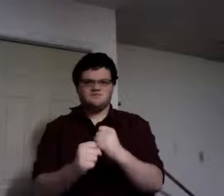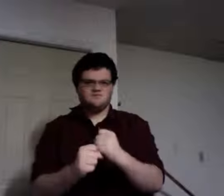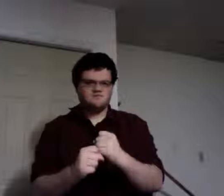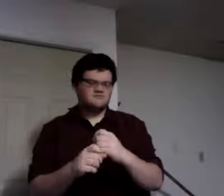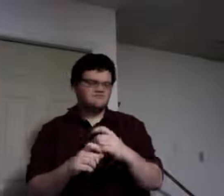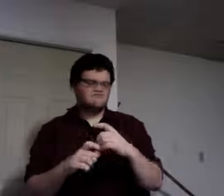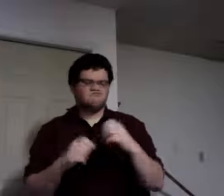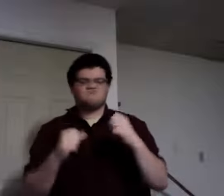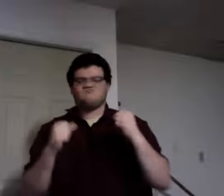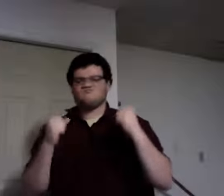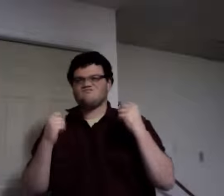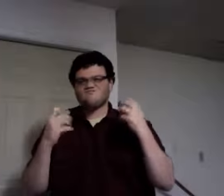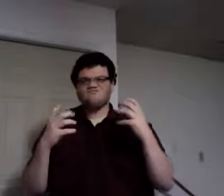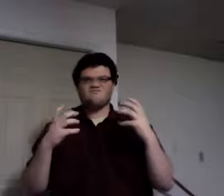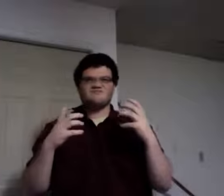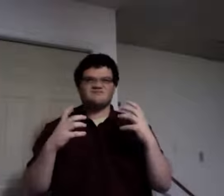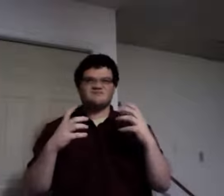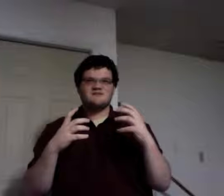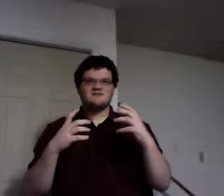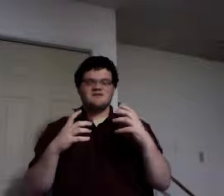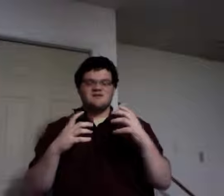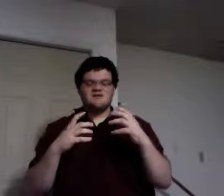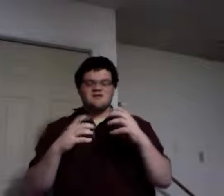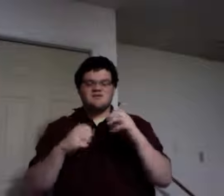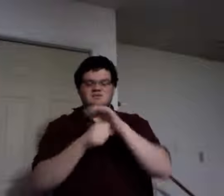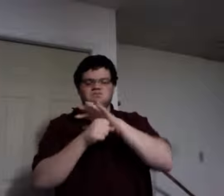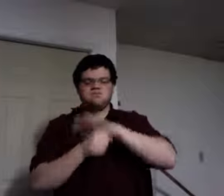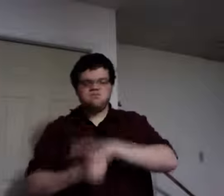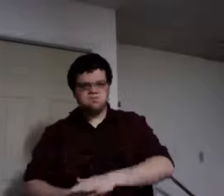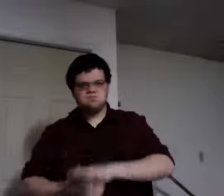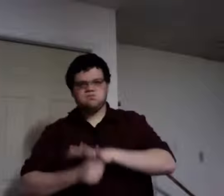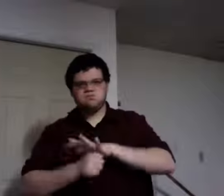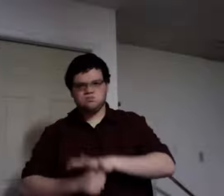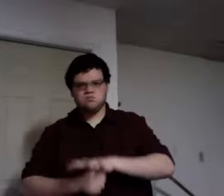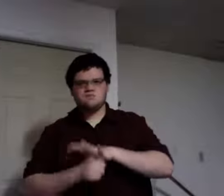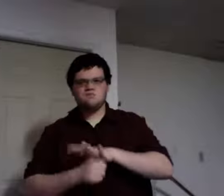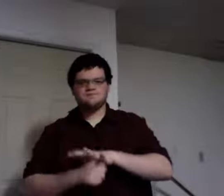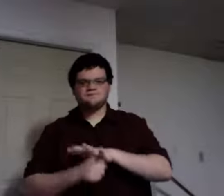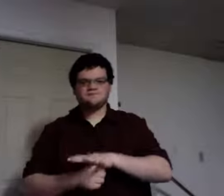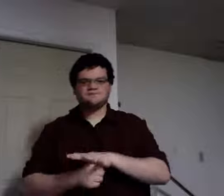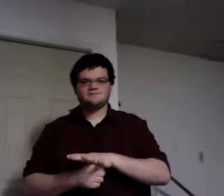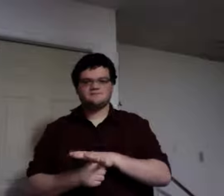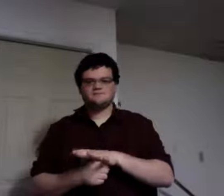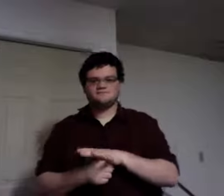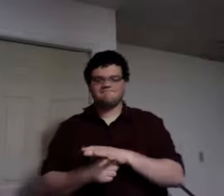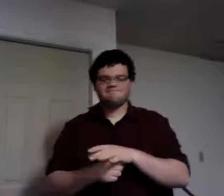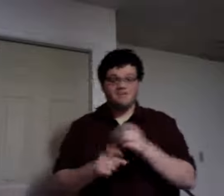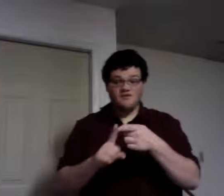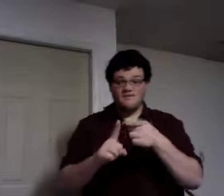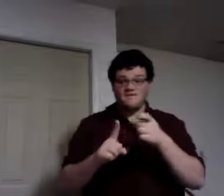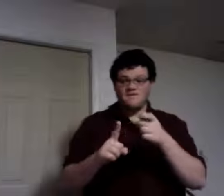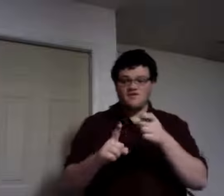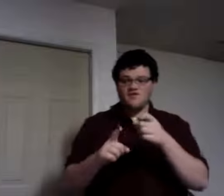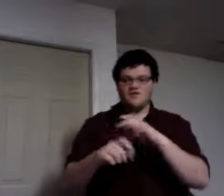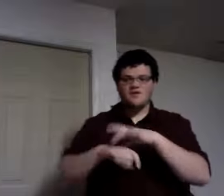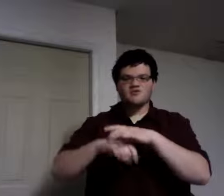of inward pressure from gravity, from everything that wants to get to that center of mass of our entire cloud. The temperature